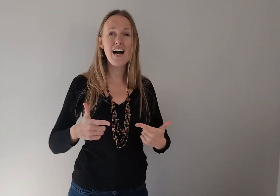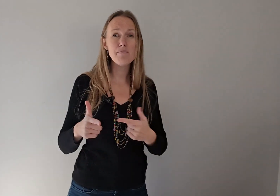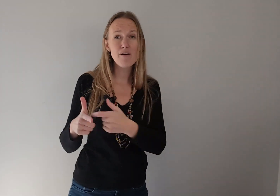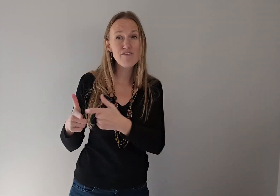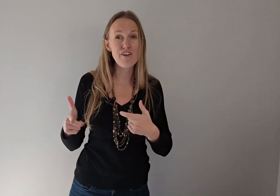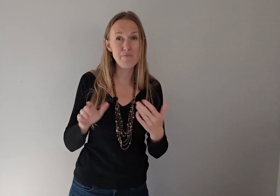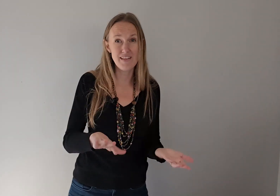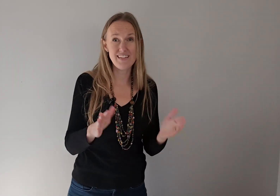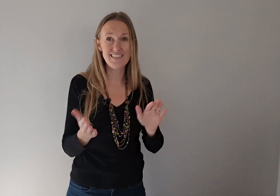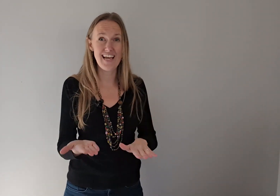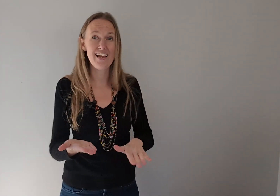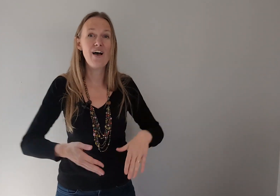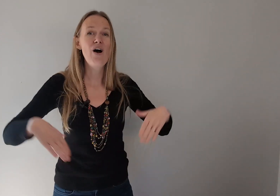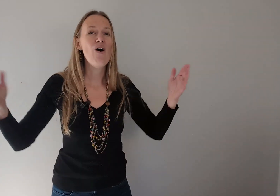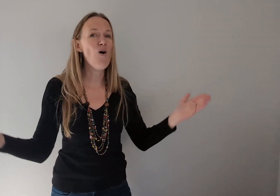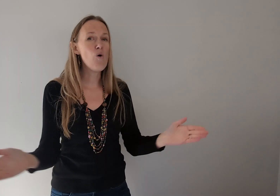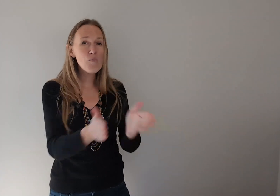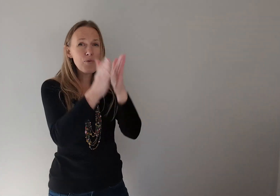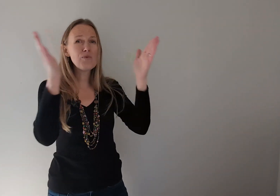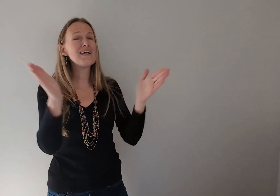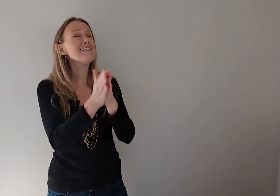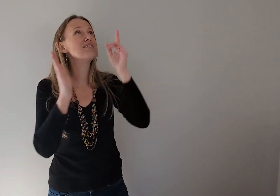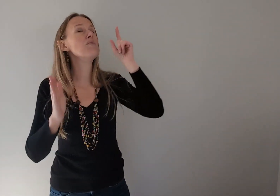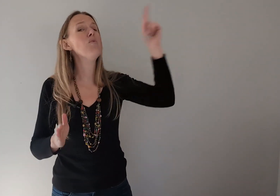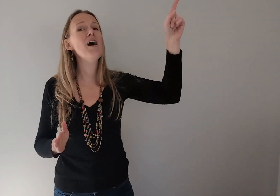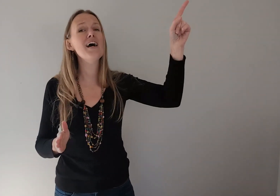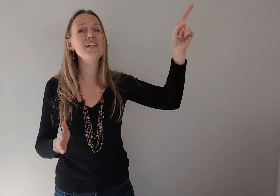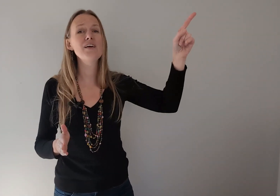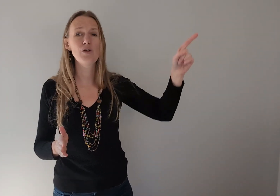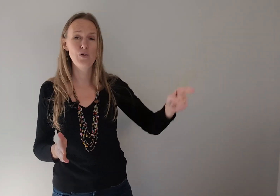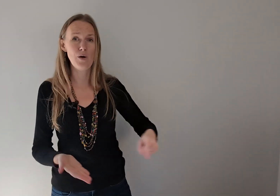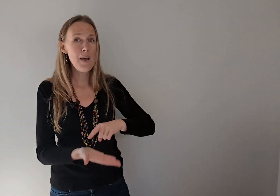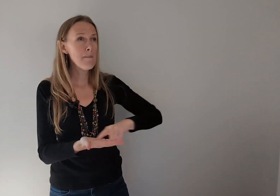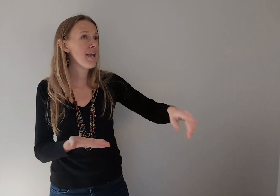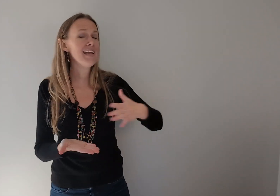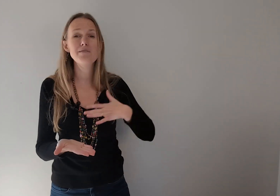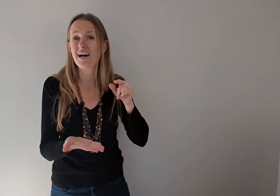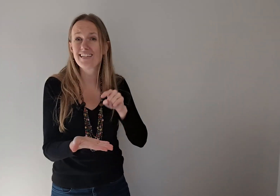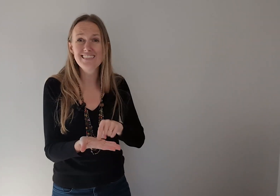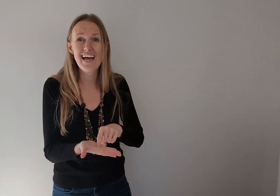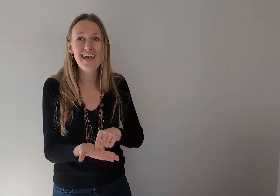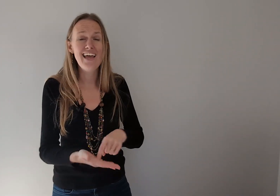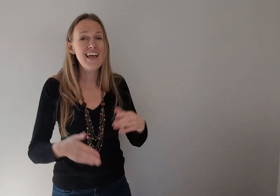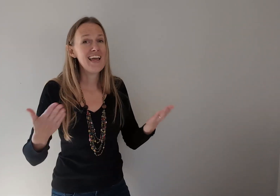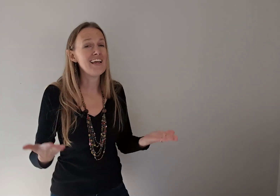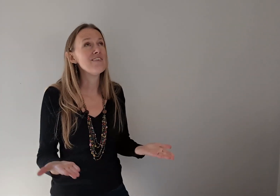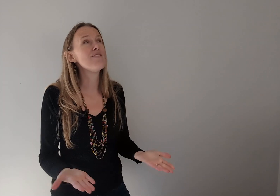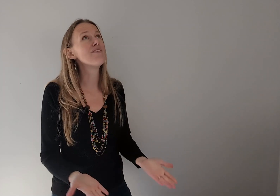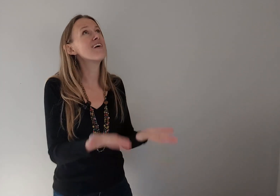up from the dead. Oh, praise the one who paid my debt and